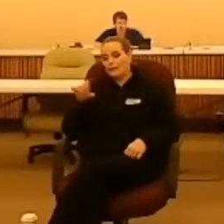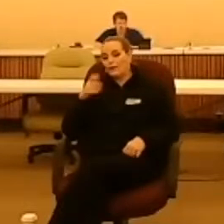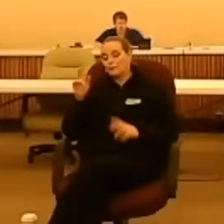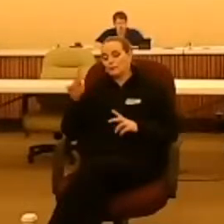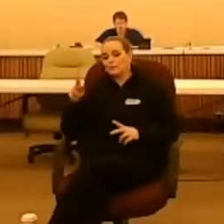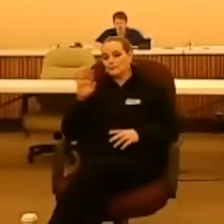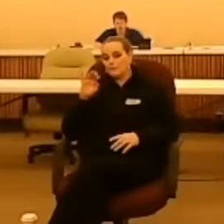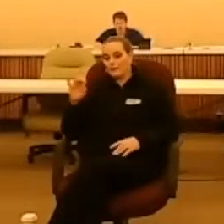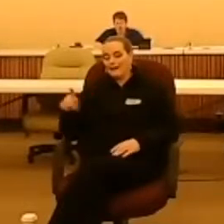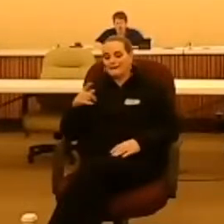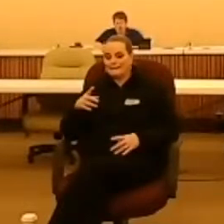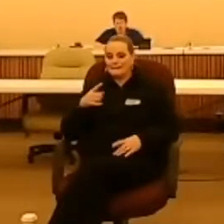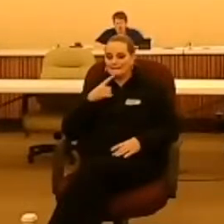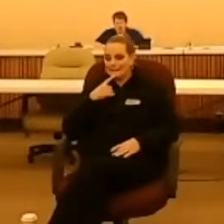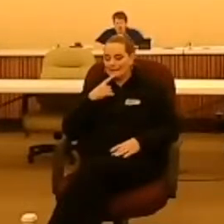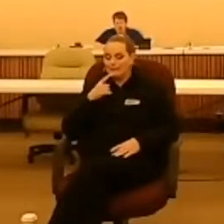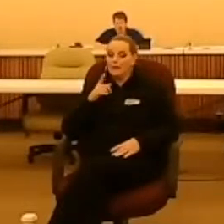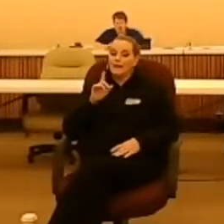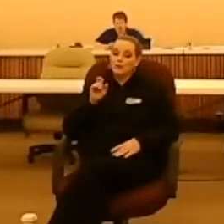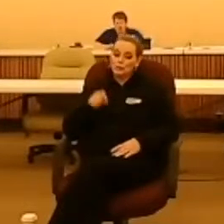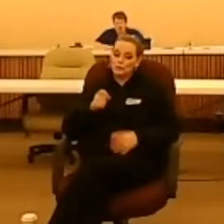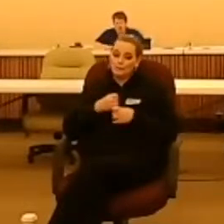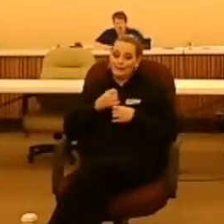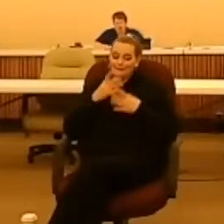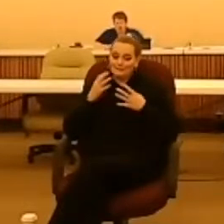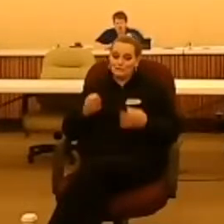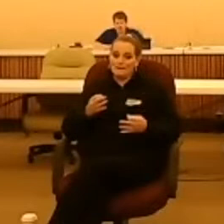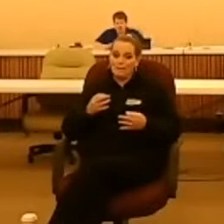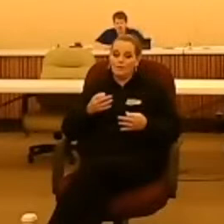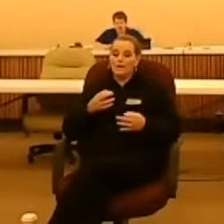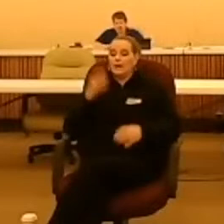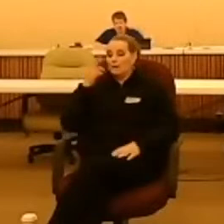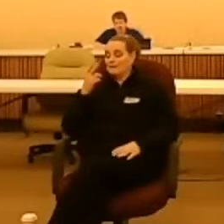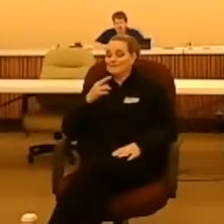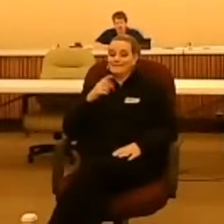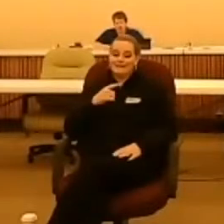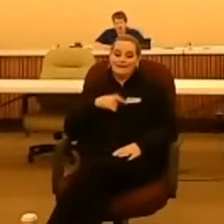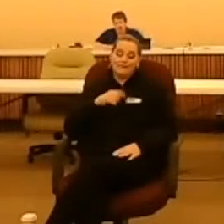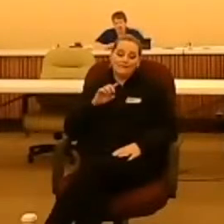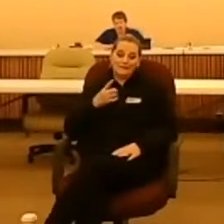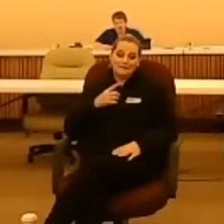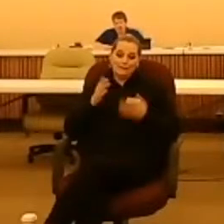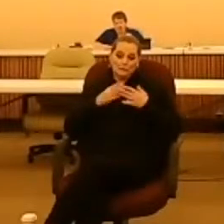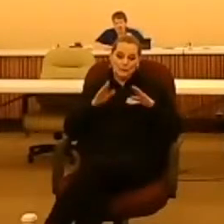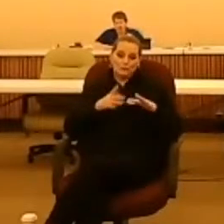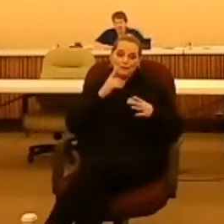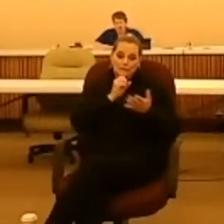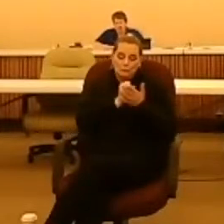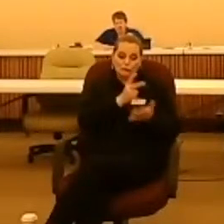said to him, well, you should make a decision now because if the Dollar General gets approved,